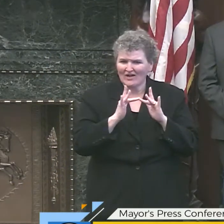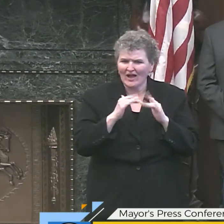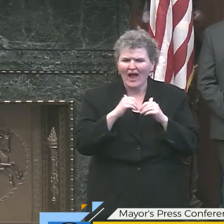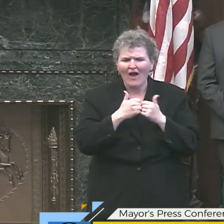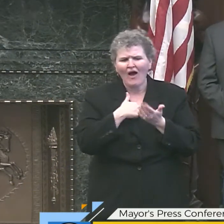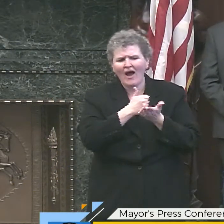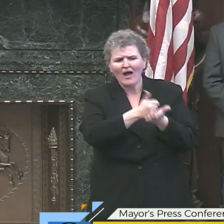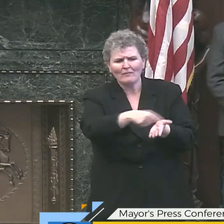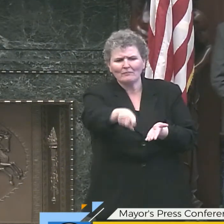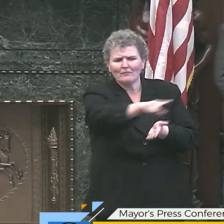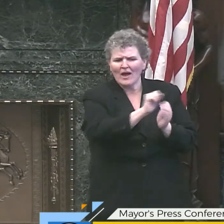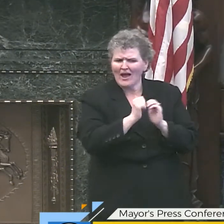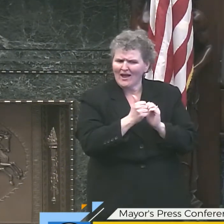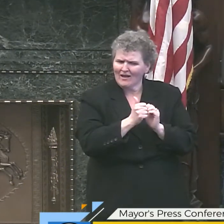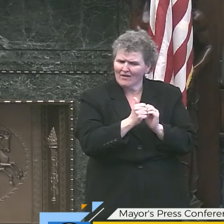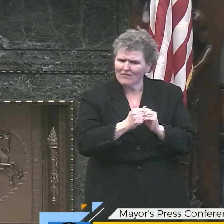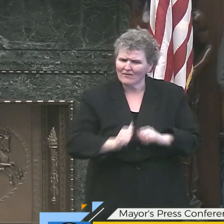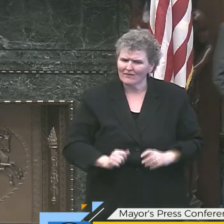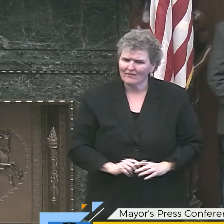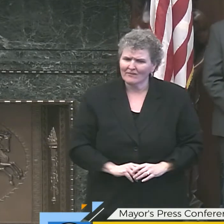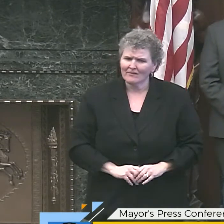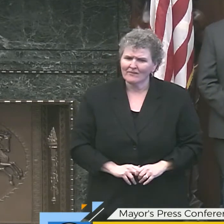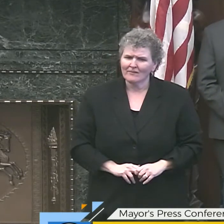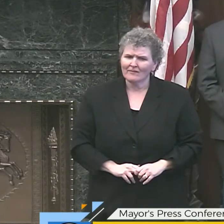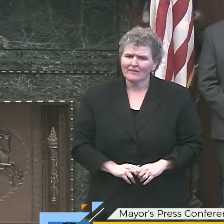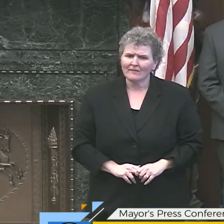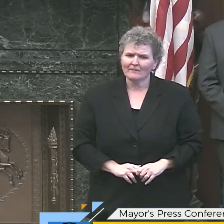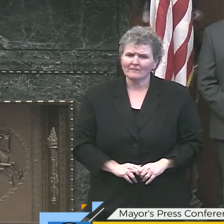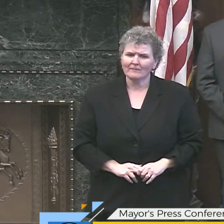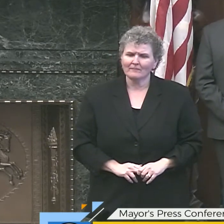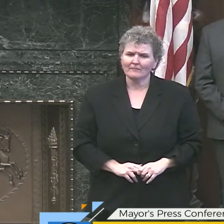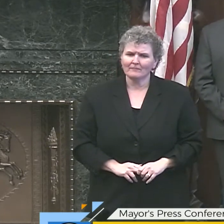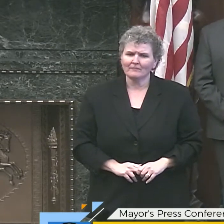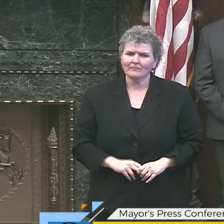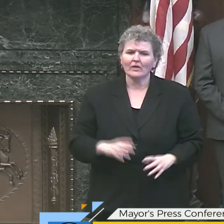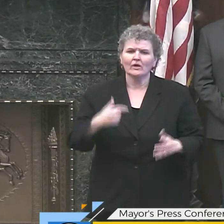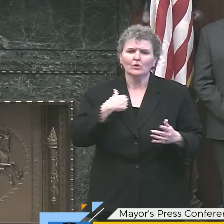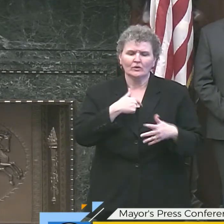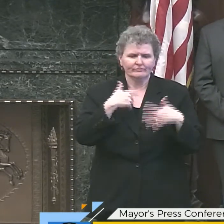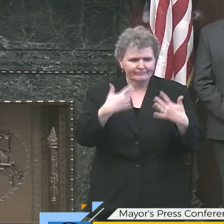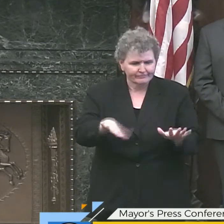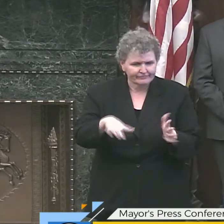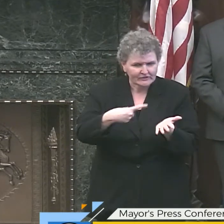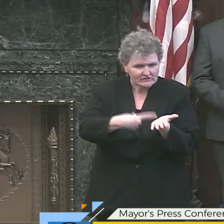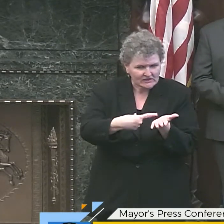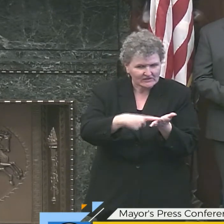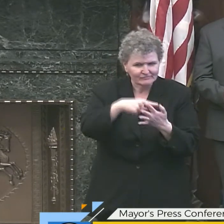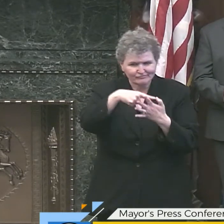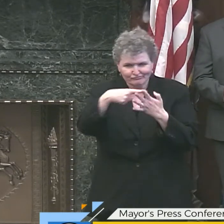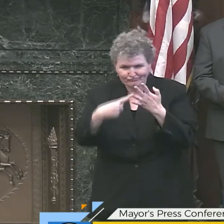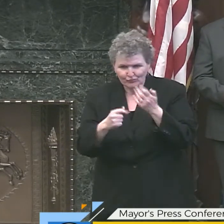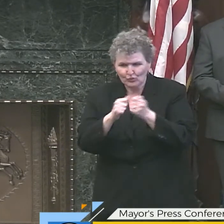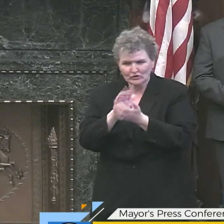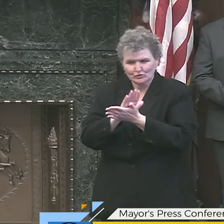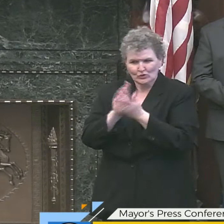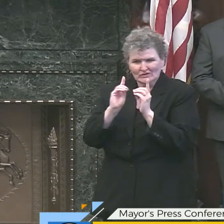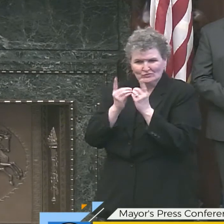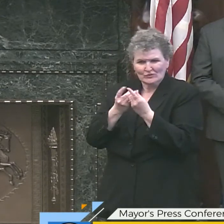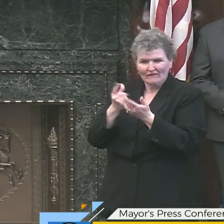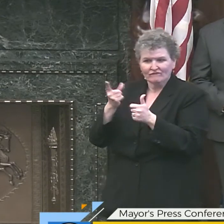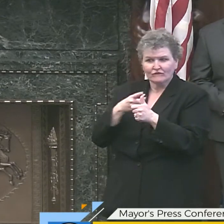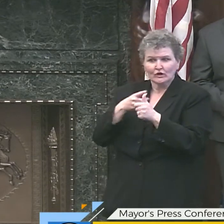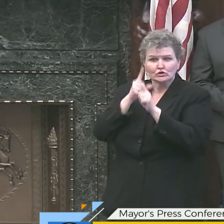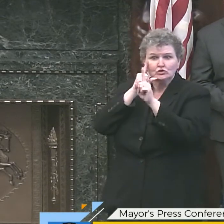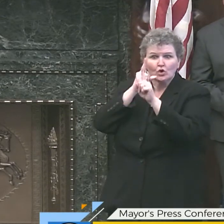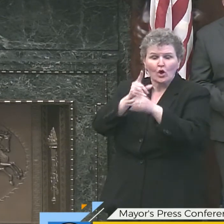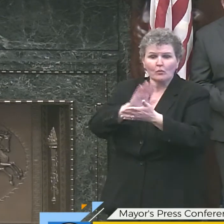to them? So we are currently working through these issues with the school district. The first step is the distribution of Chromebooks. I think we